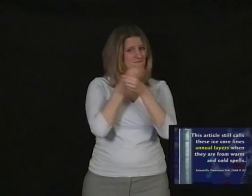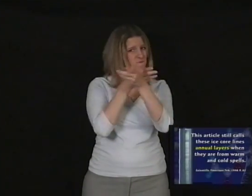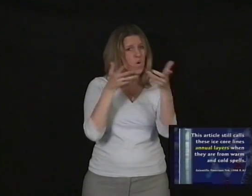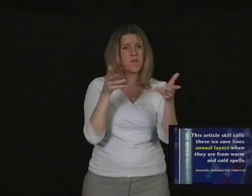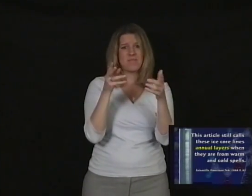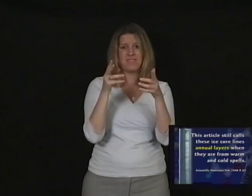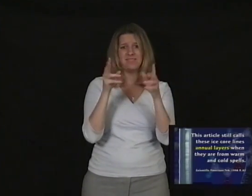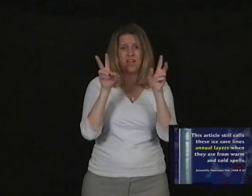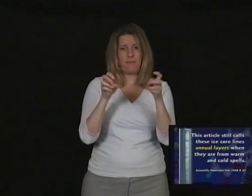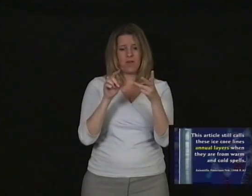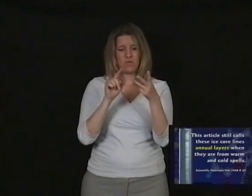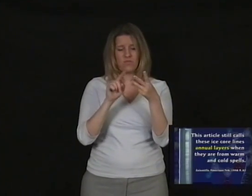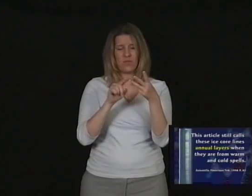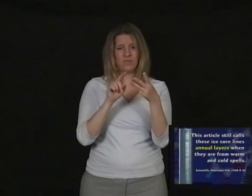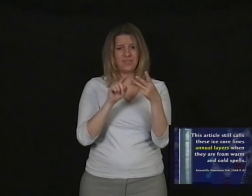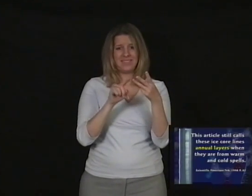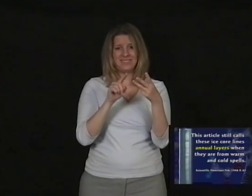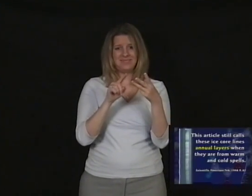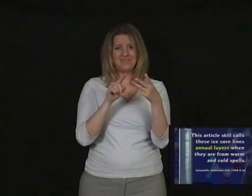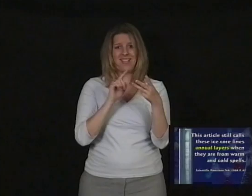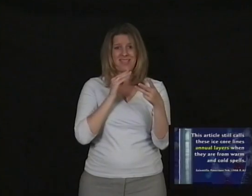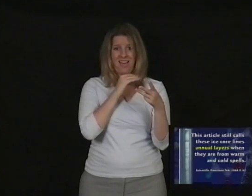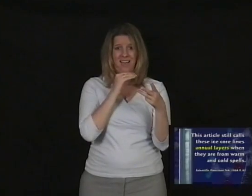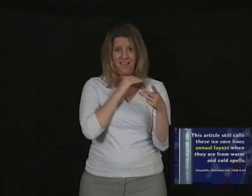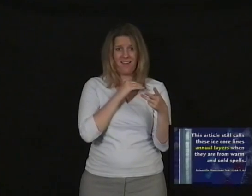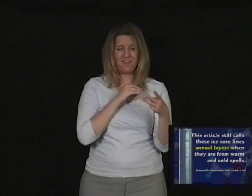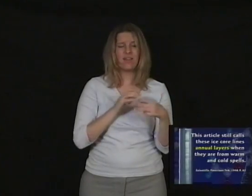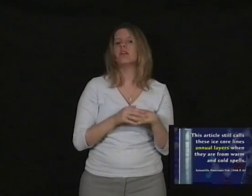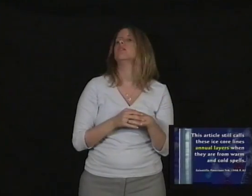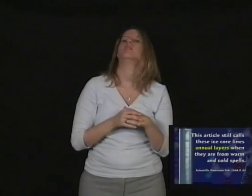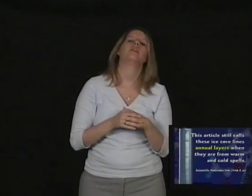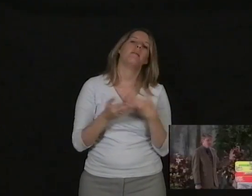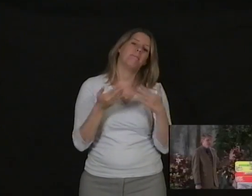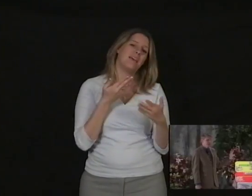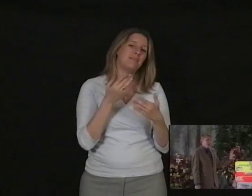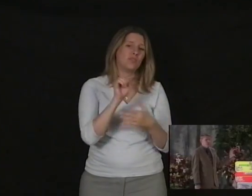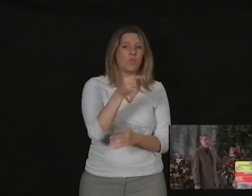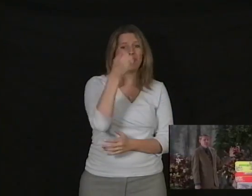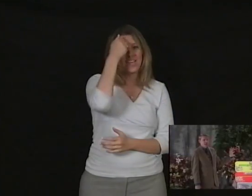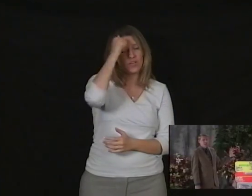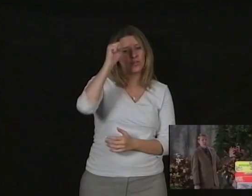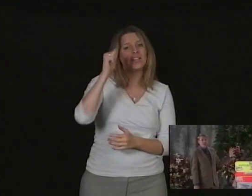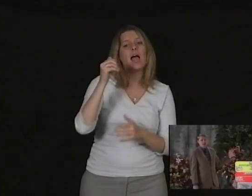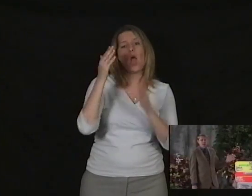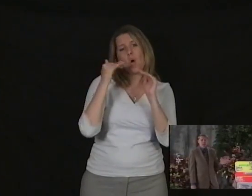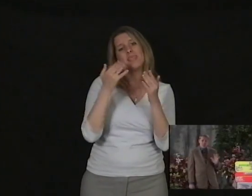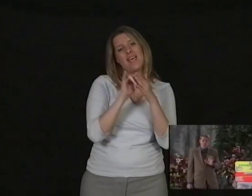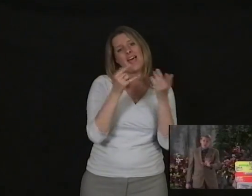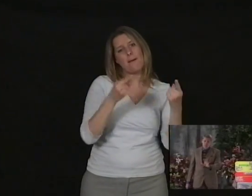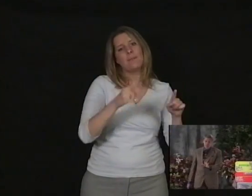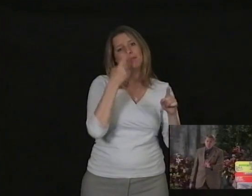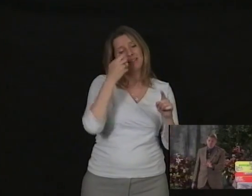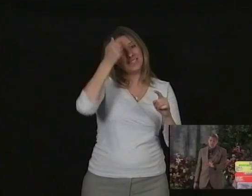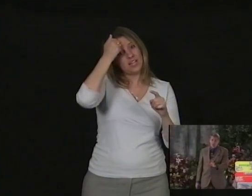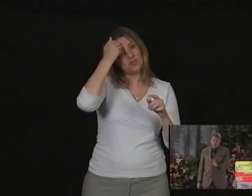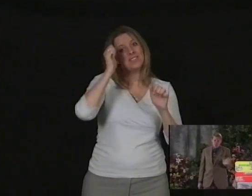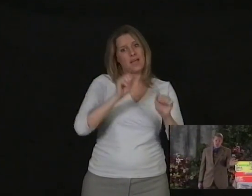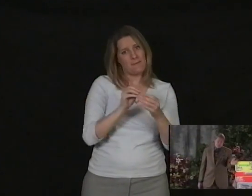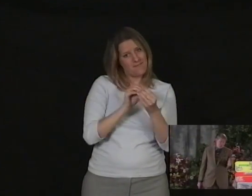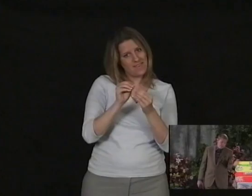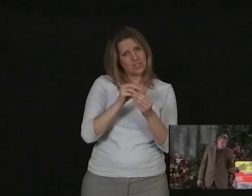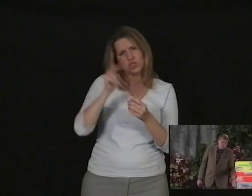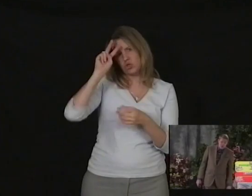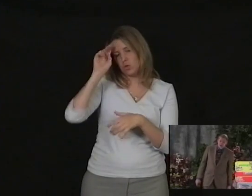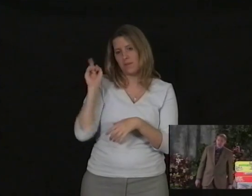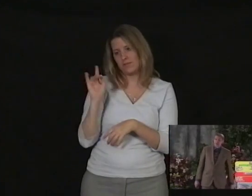the topic, or he's deliberately lying. He may just be ignorant, okay? I hope that's the case, because ignorance can be fixed.